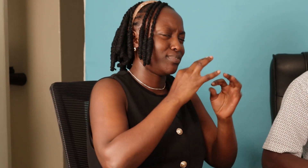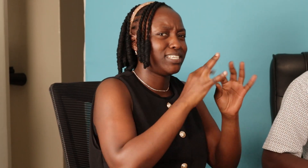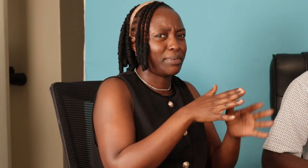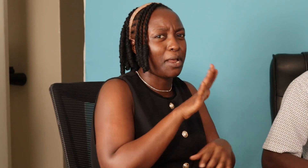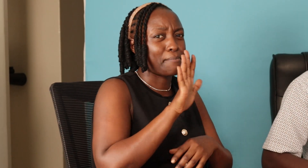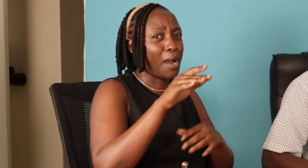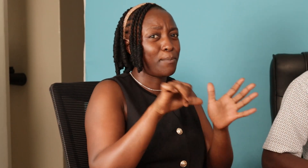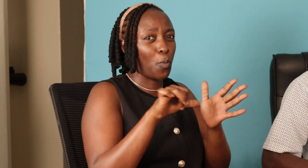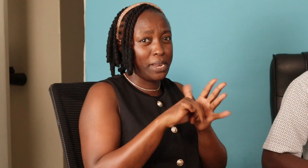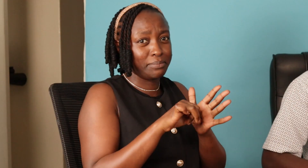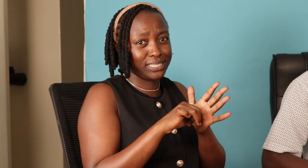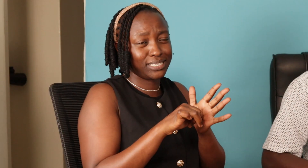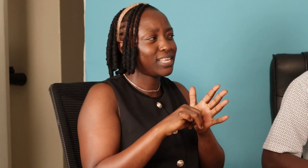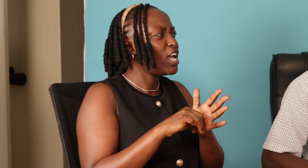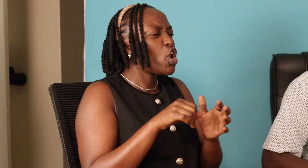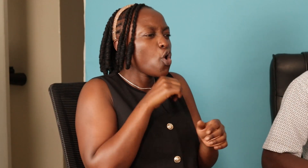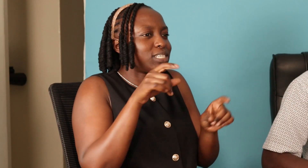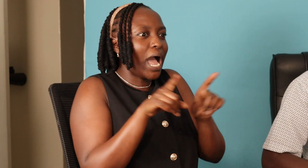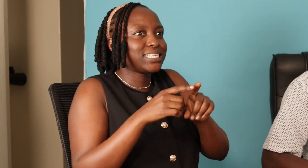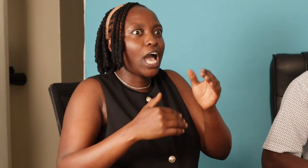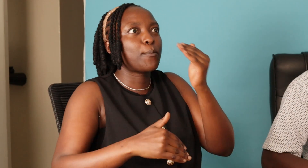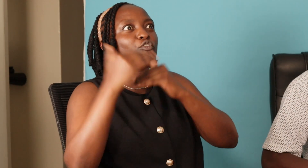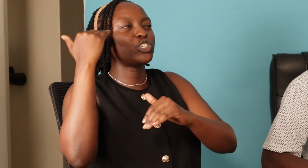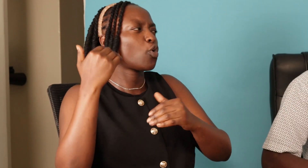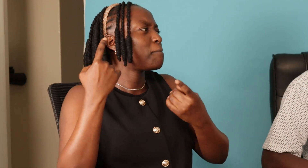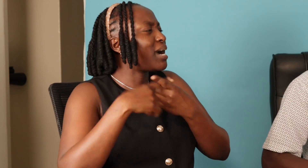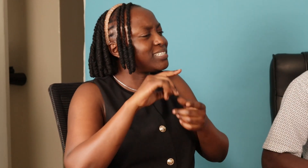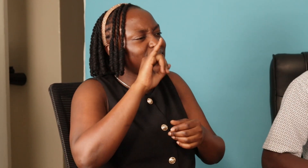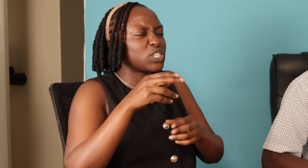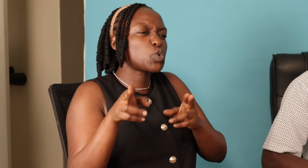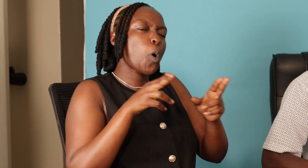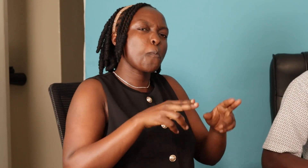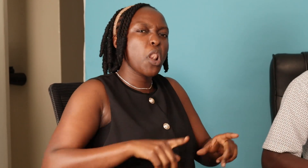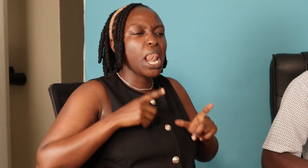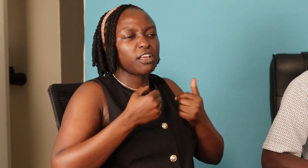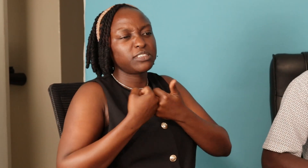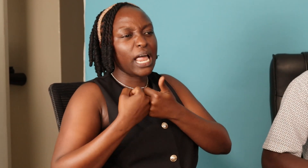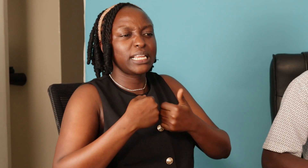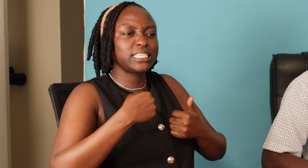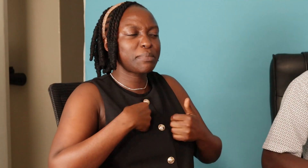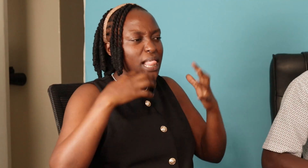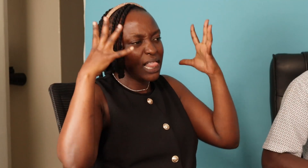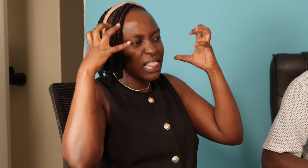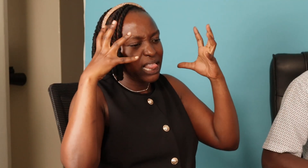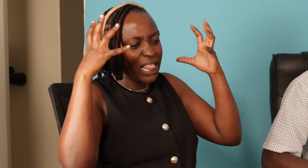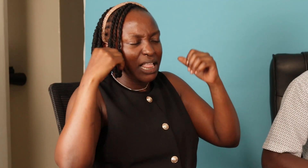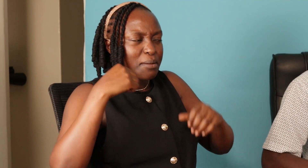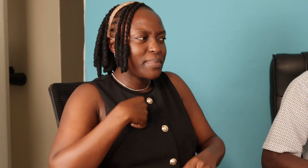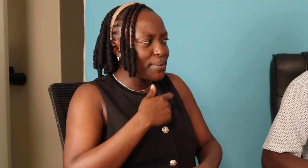community also shares their problems with the sign language interpreter, not as a professional per se, but just normal life challenges.